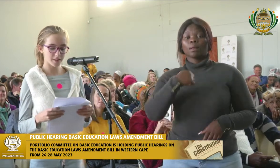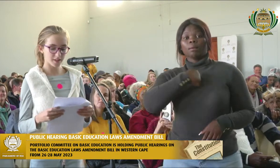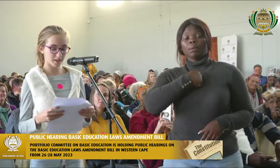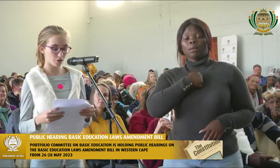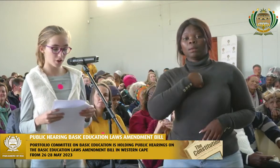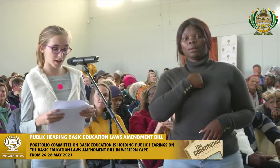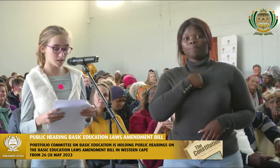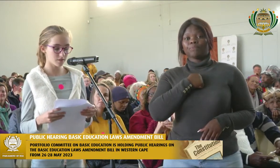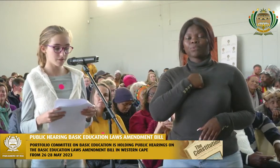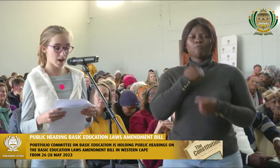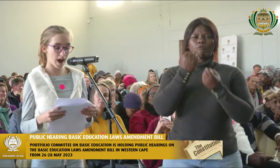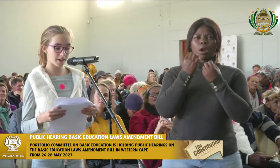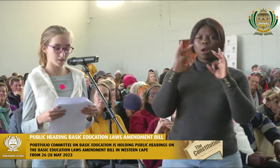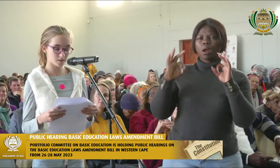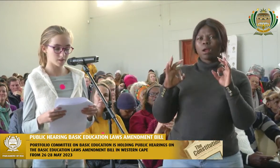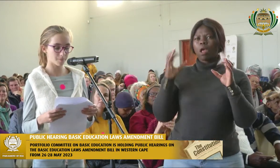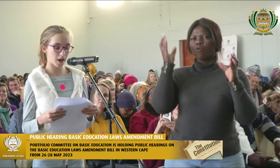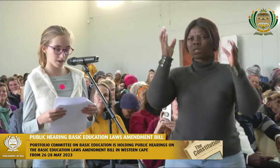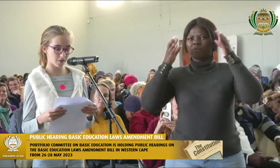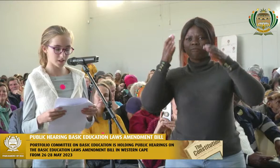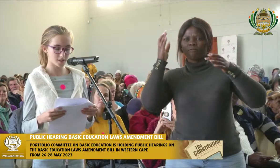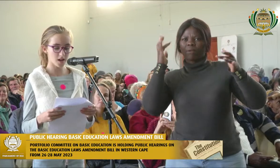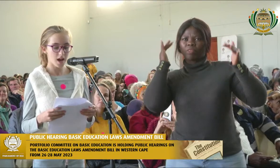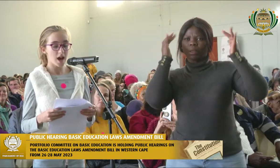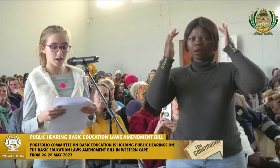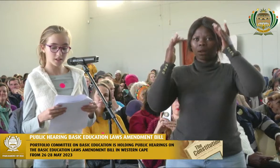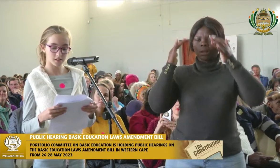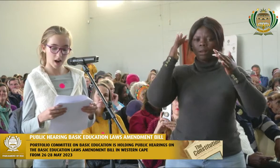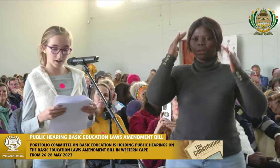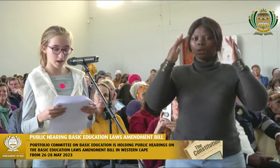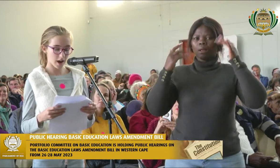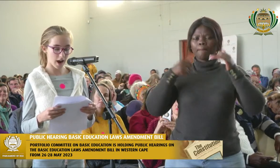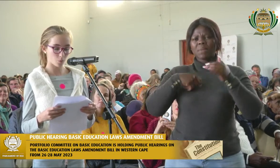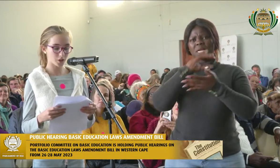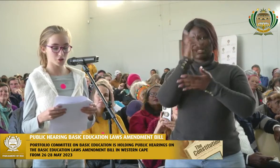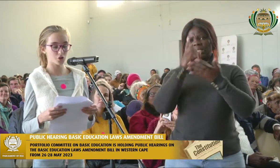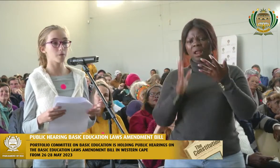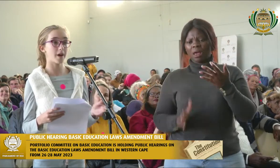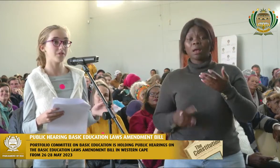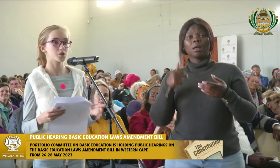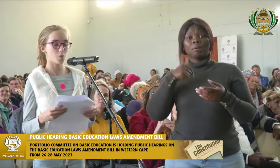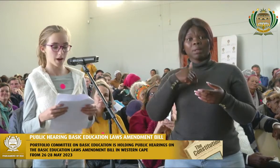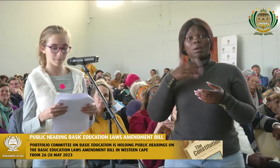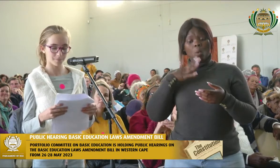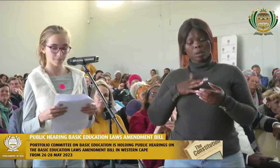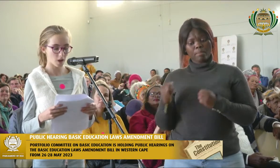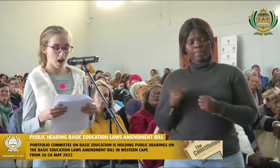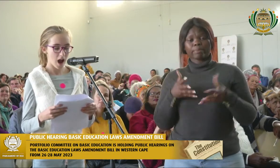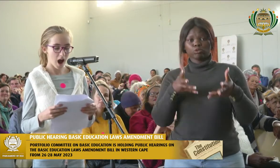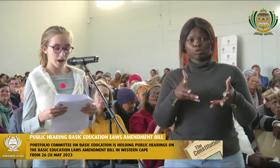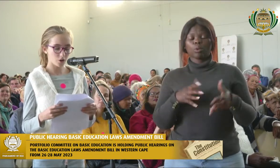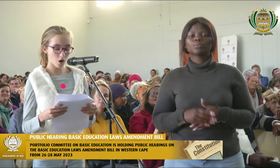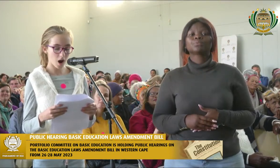I am a free-thinking creative, an inventor, a designer, and want to remain this way.